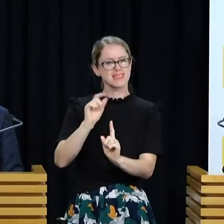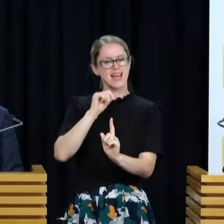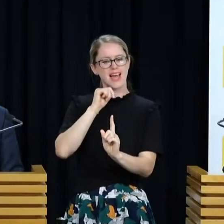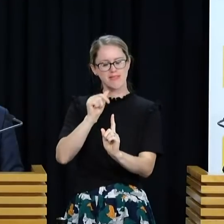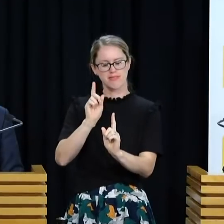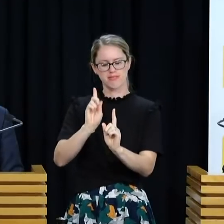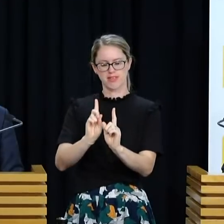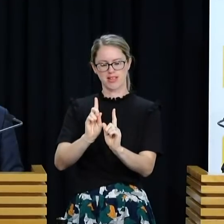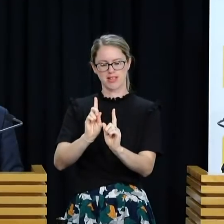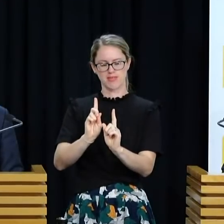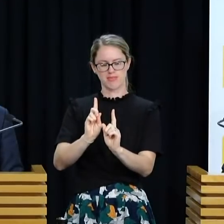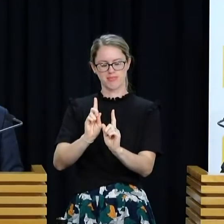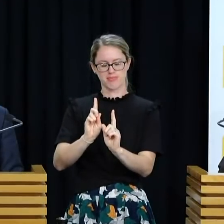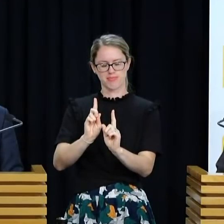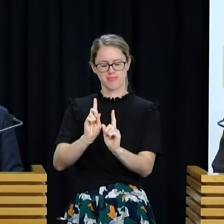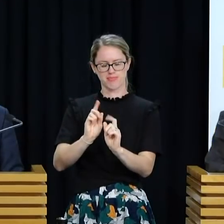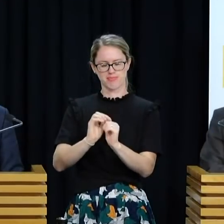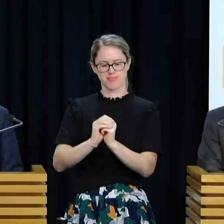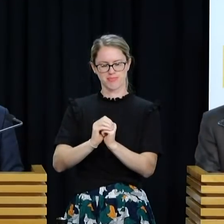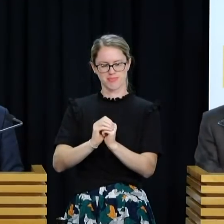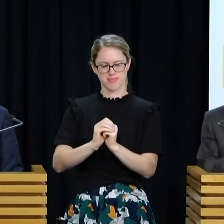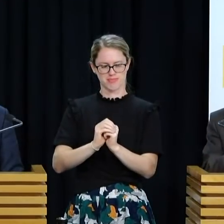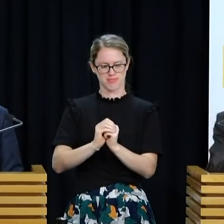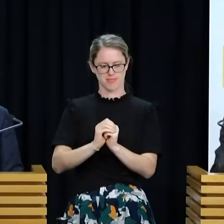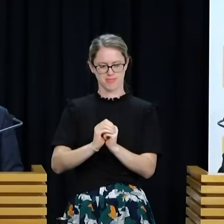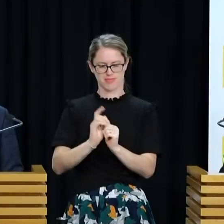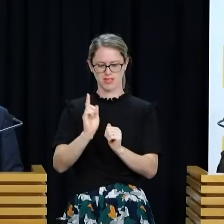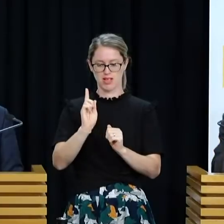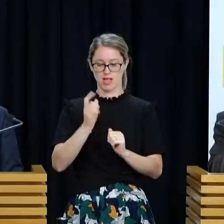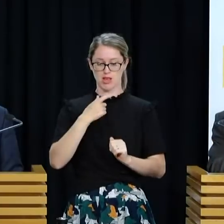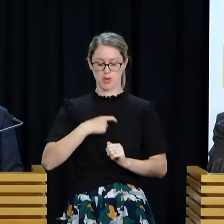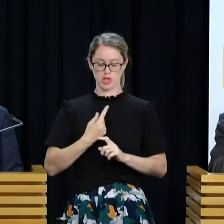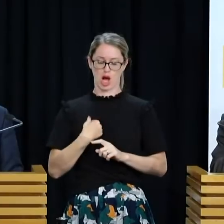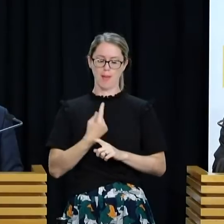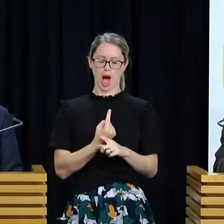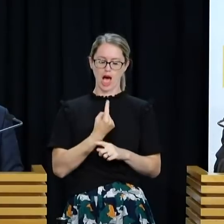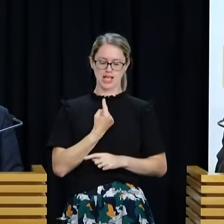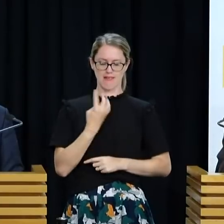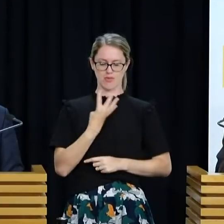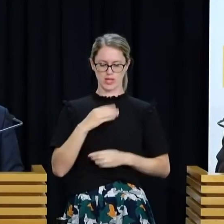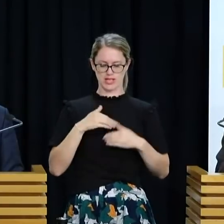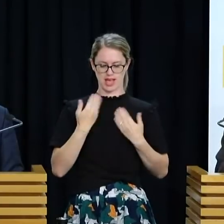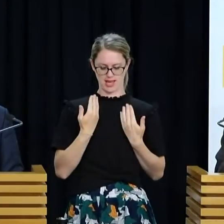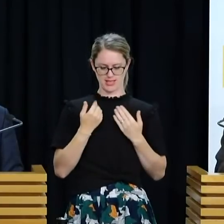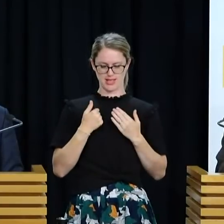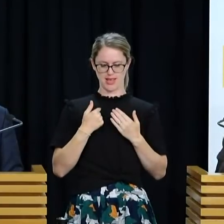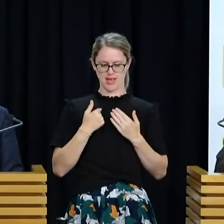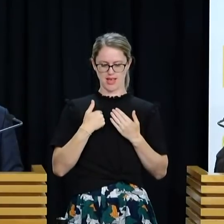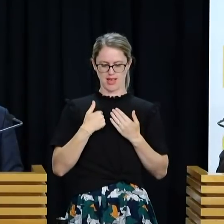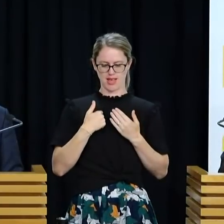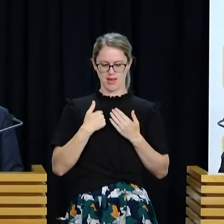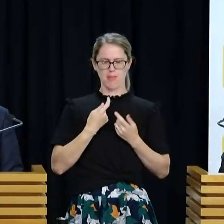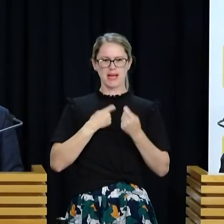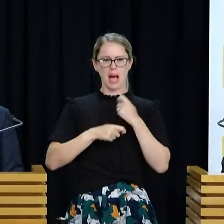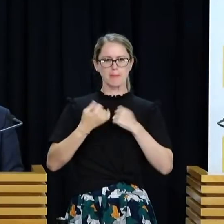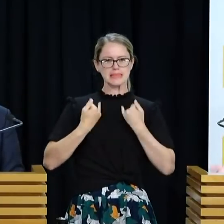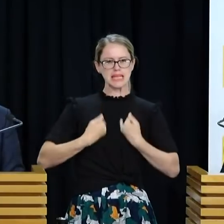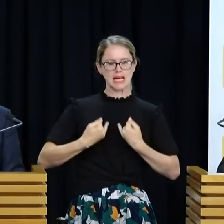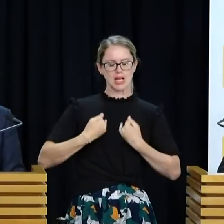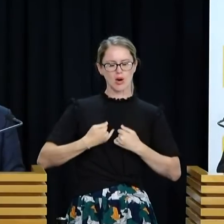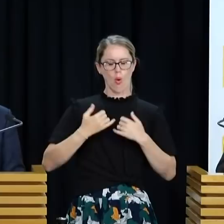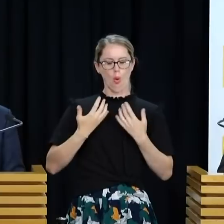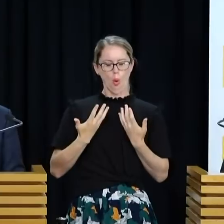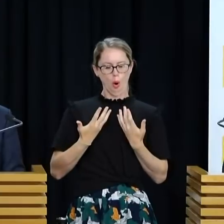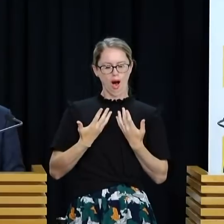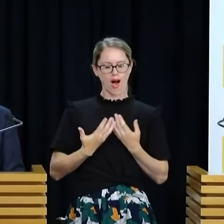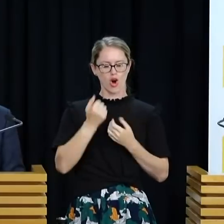close contact, if the casual contact who's isolating at home returns a positive test or becomes symptomatic, then